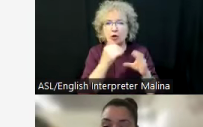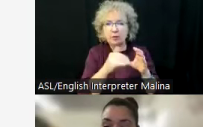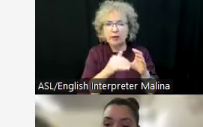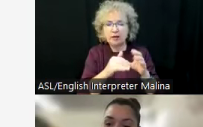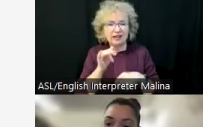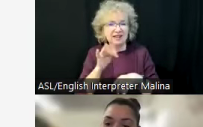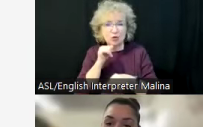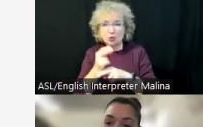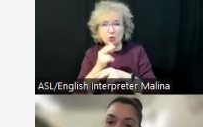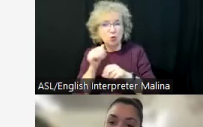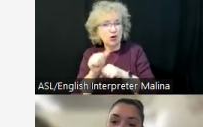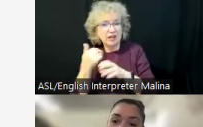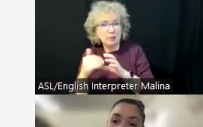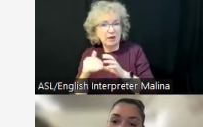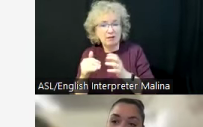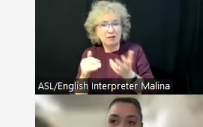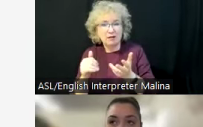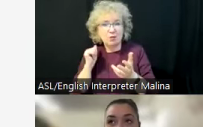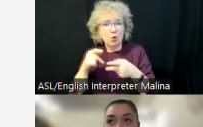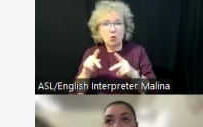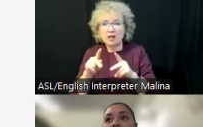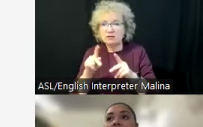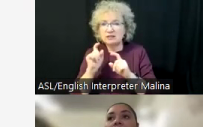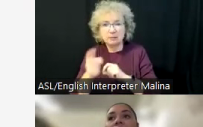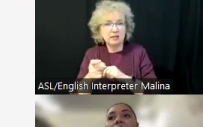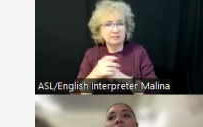work email, it will not allow you to submit that referral.